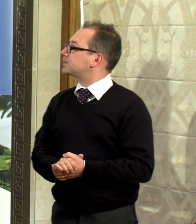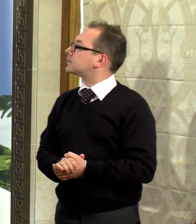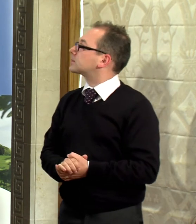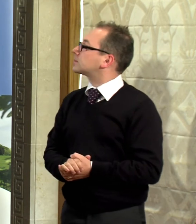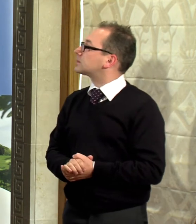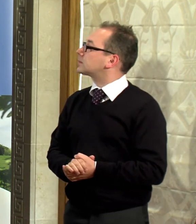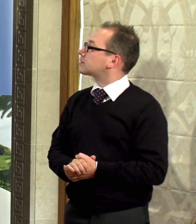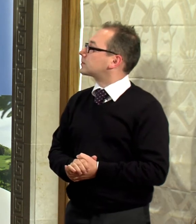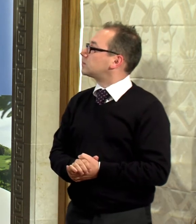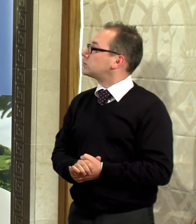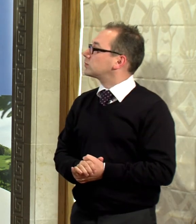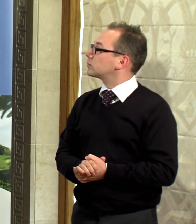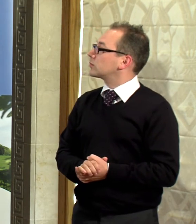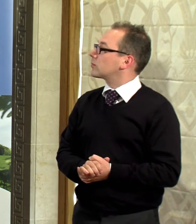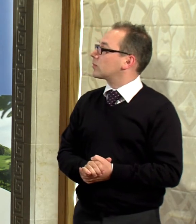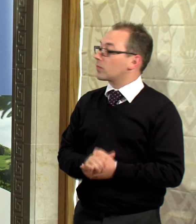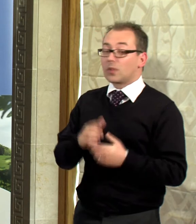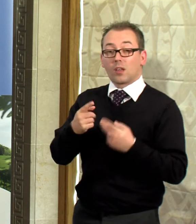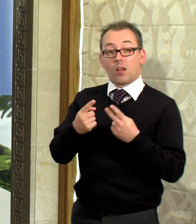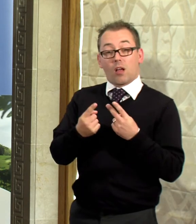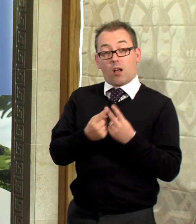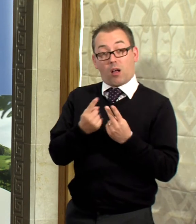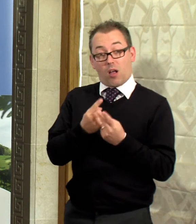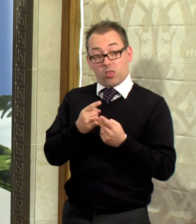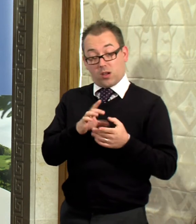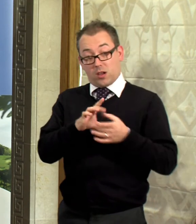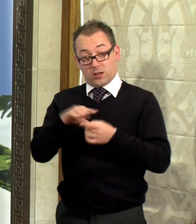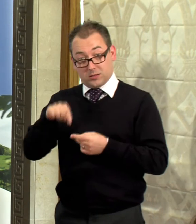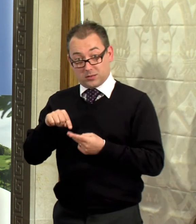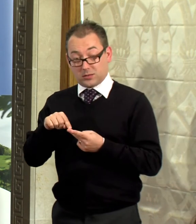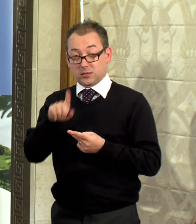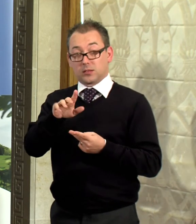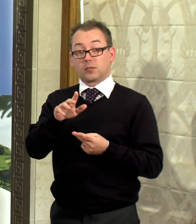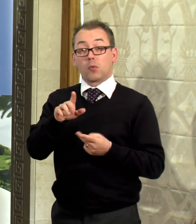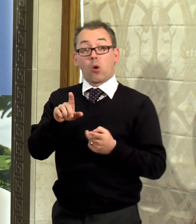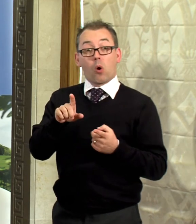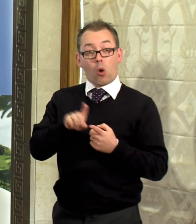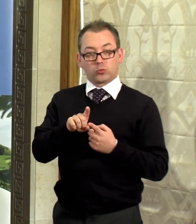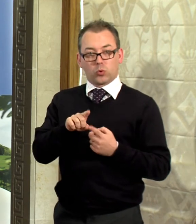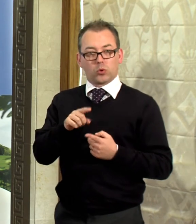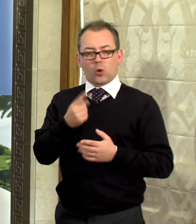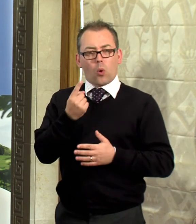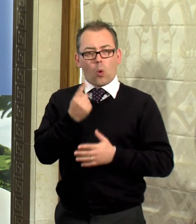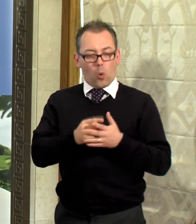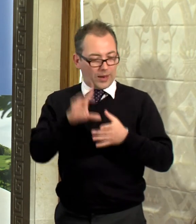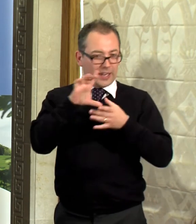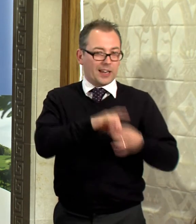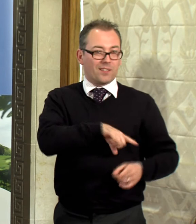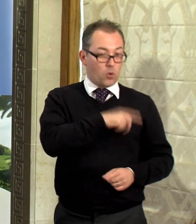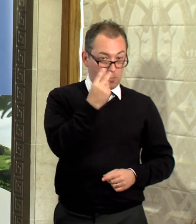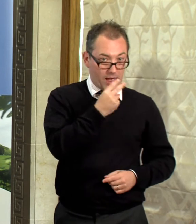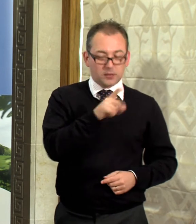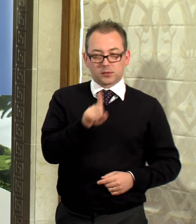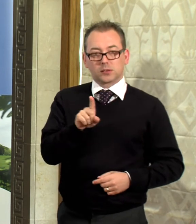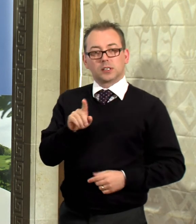Another facility that works in conjunction with audio description is, and may appeal to sighted audience members again, is